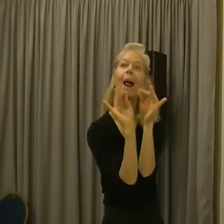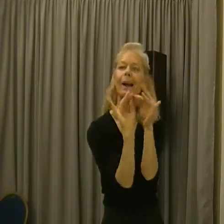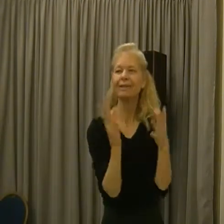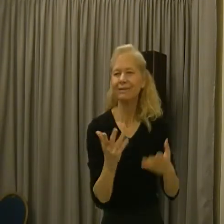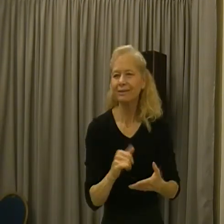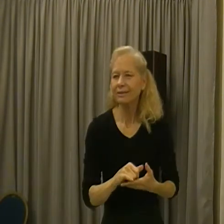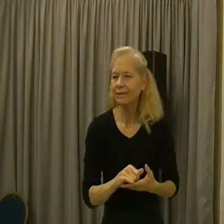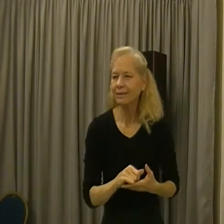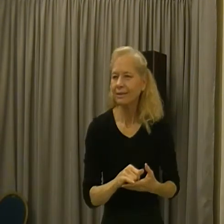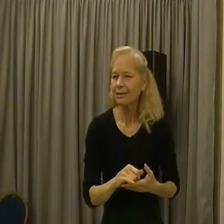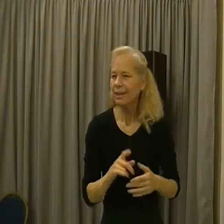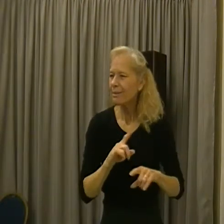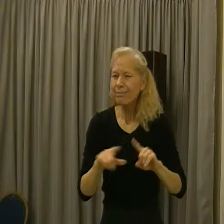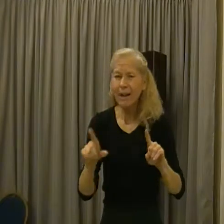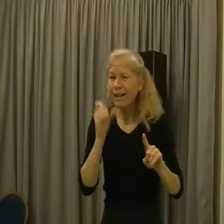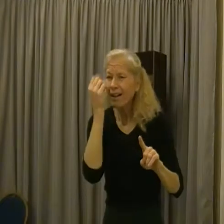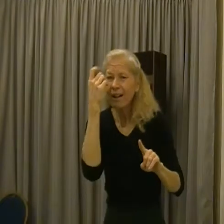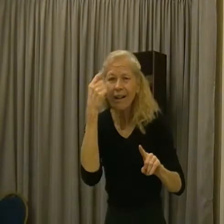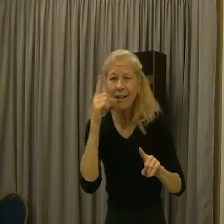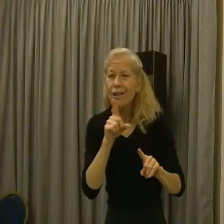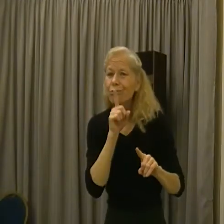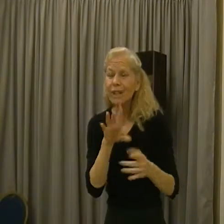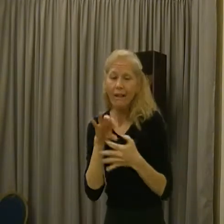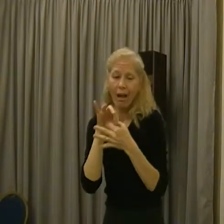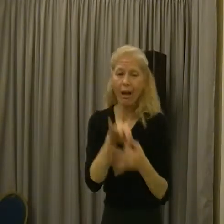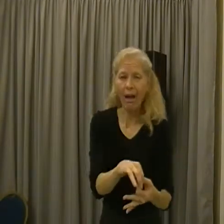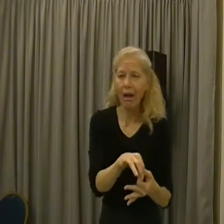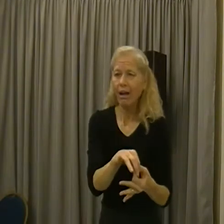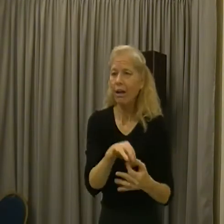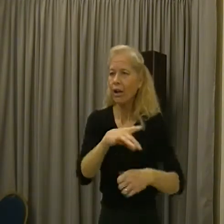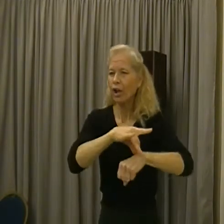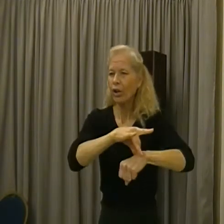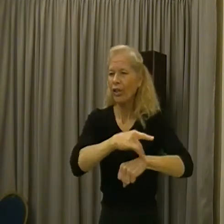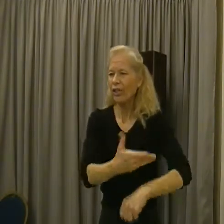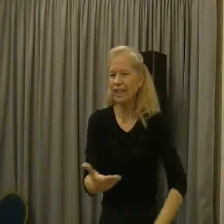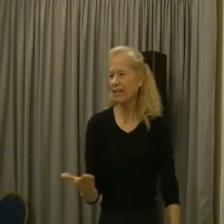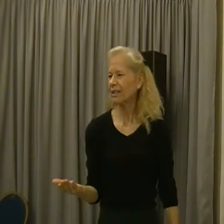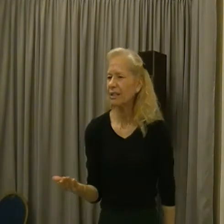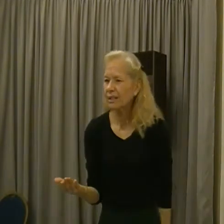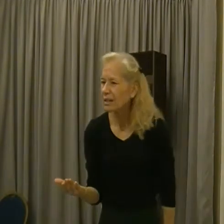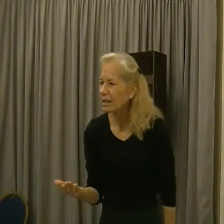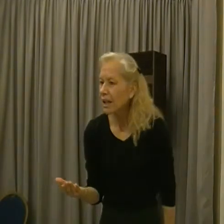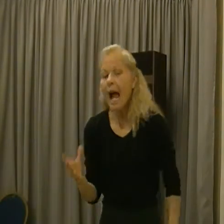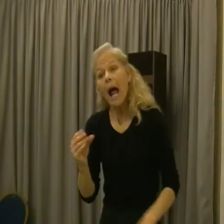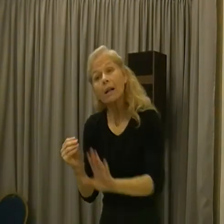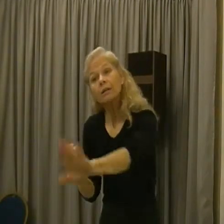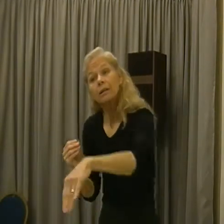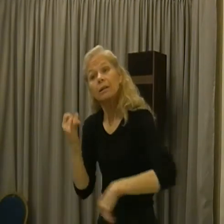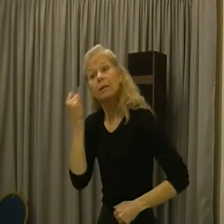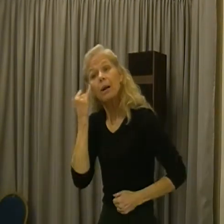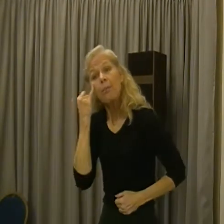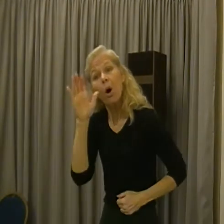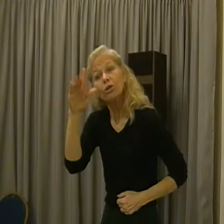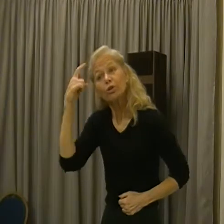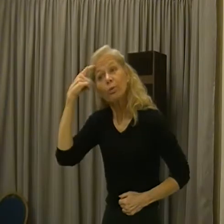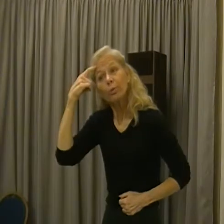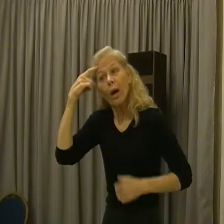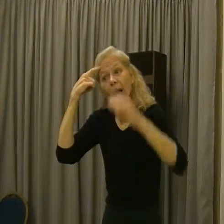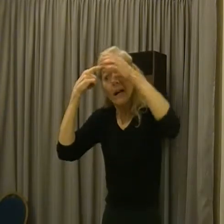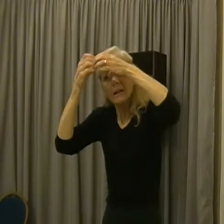aren't they? And by the way, if you have something, then where'd you get it? God gave it to you, didn't he? God gave it to you. We're not to glory in